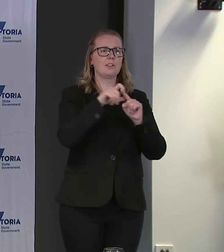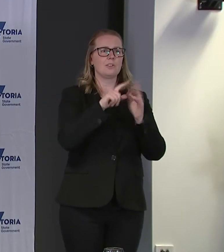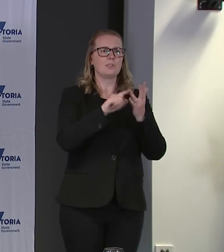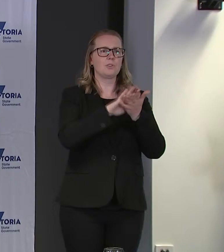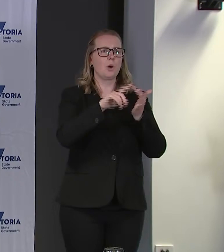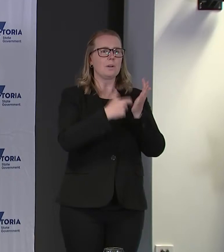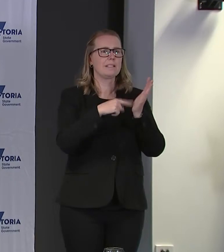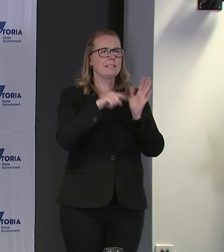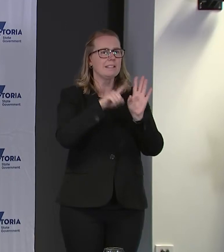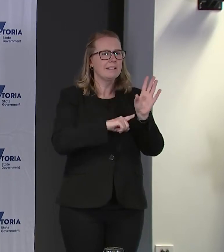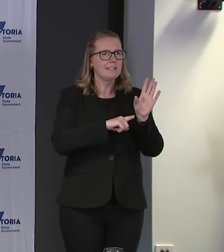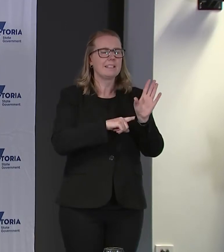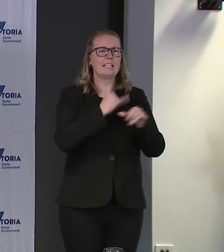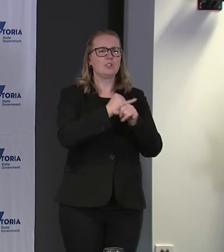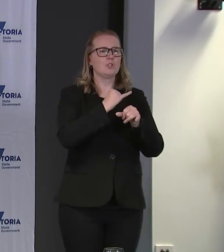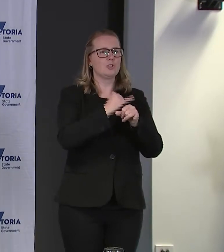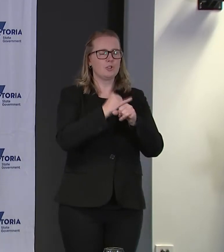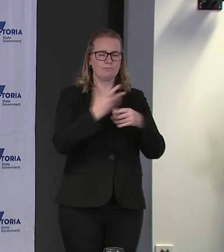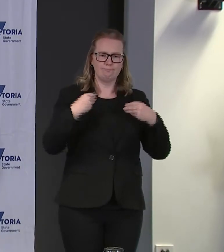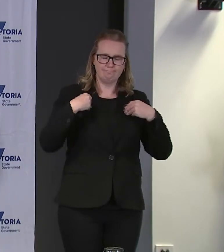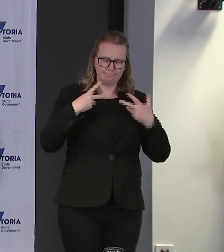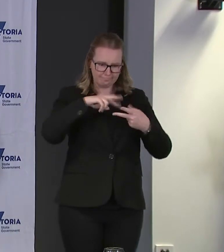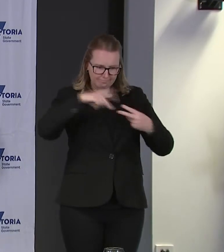in relation to the sequencing done for that.